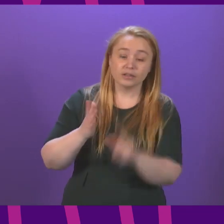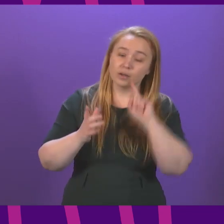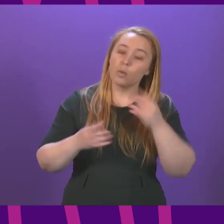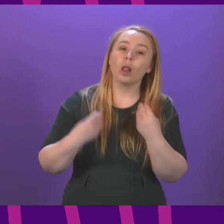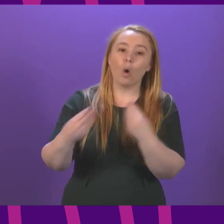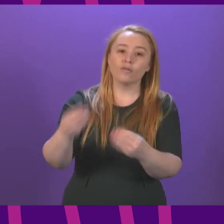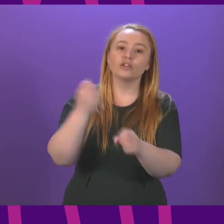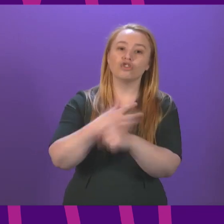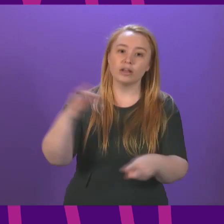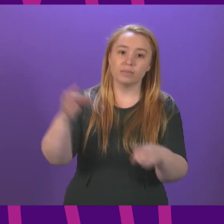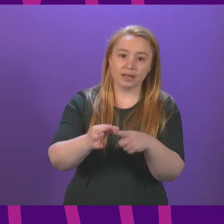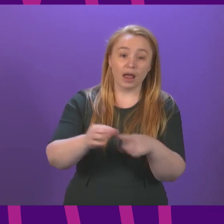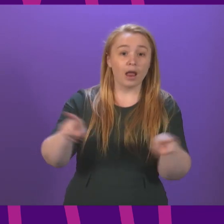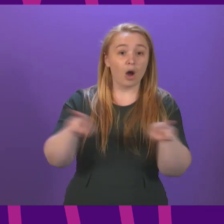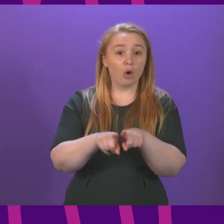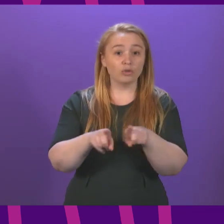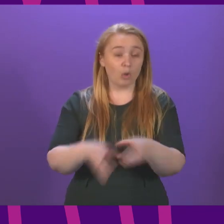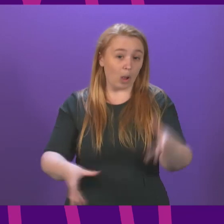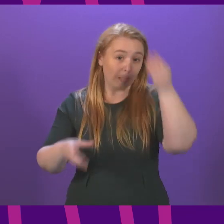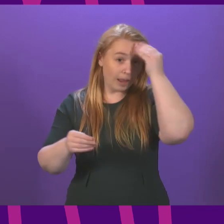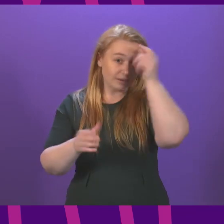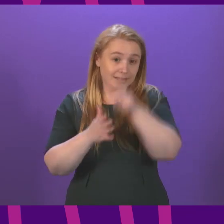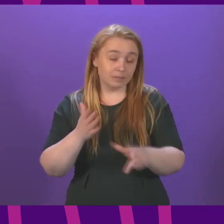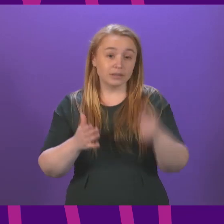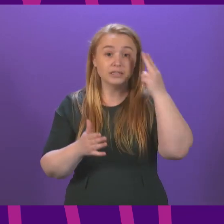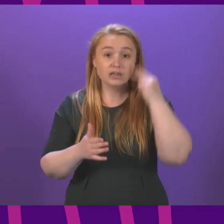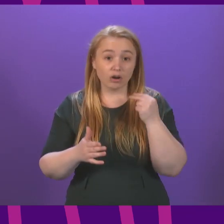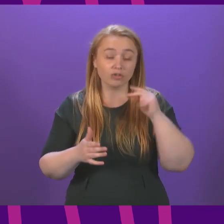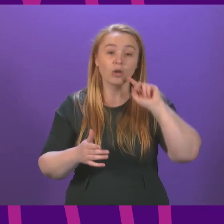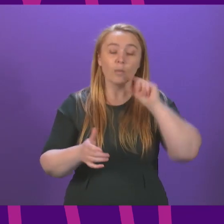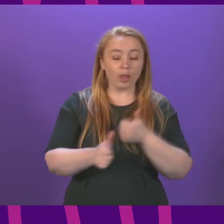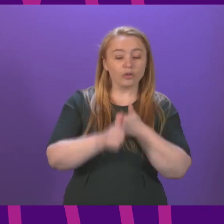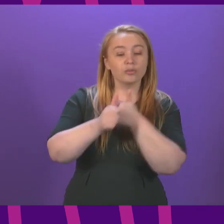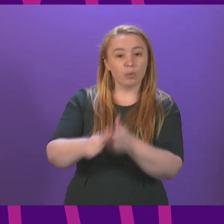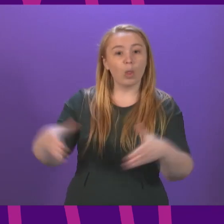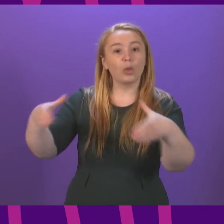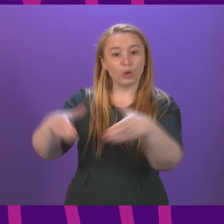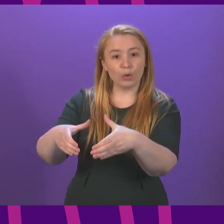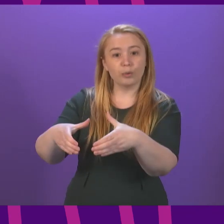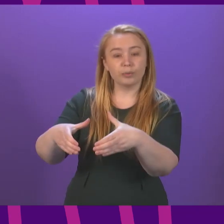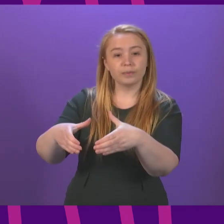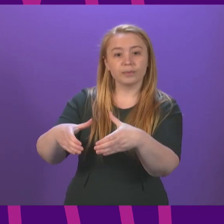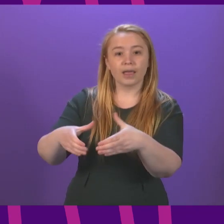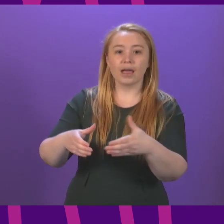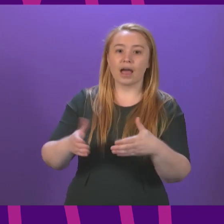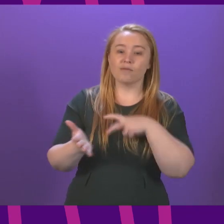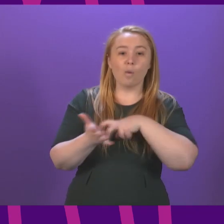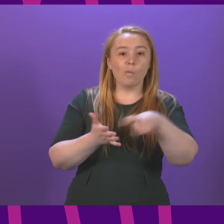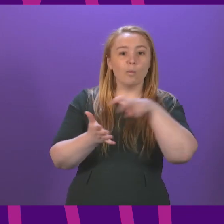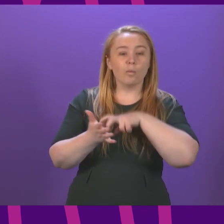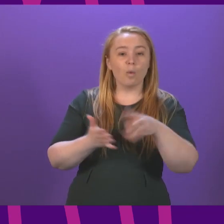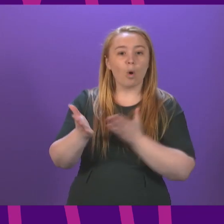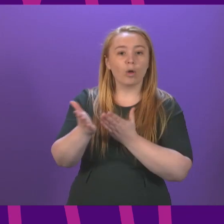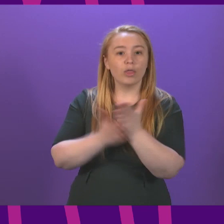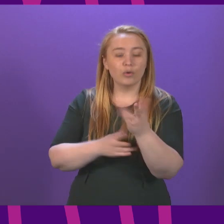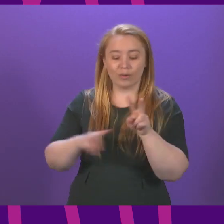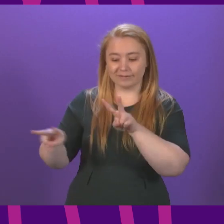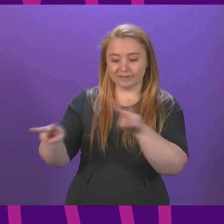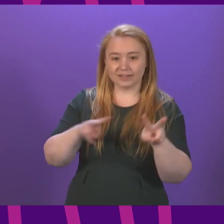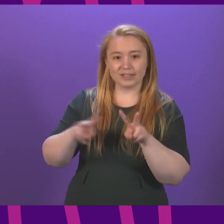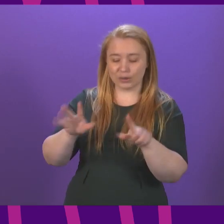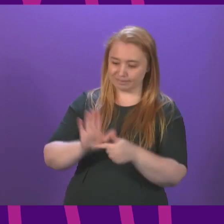place to ensure learning disability nurses will be available to support vaccination for this group. A walk-through video vaccination centres has been prepared to assist those